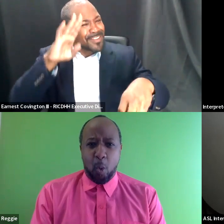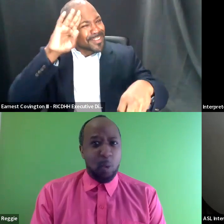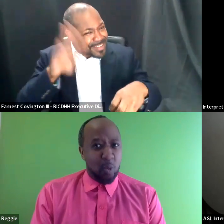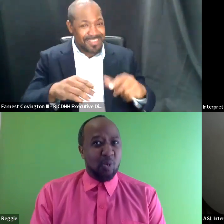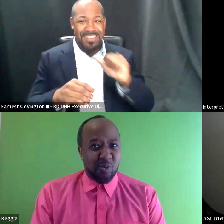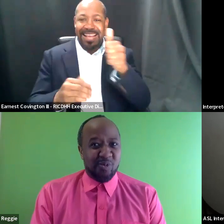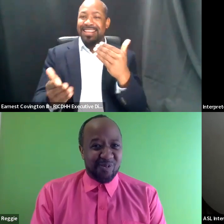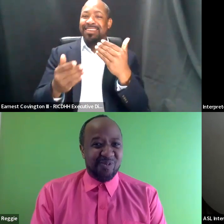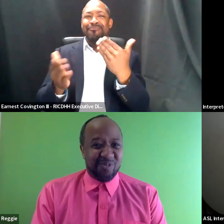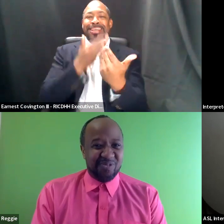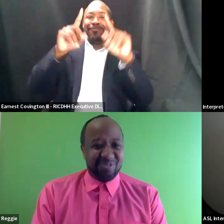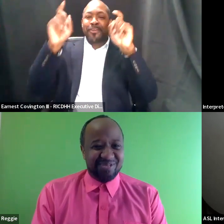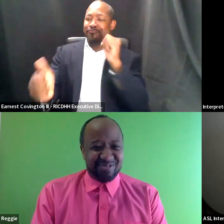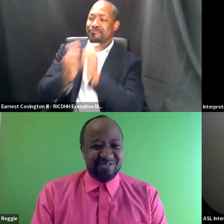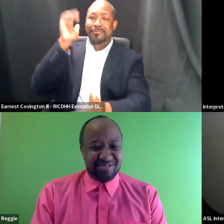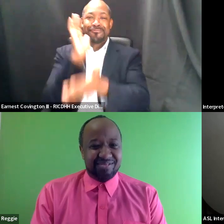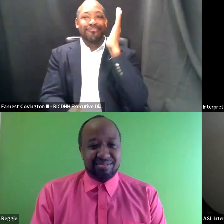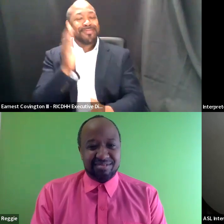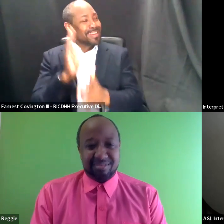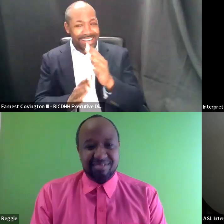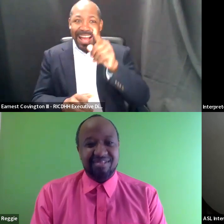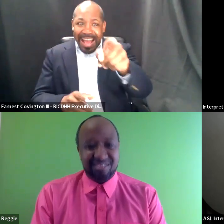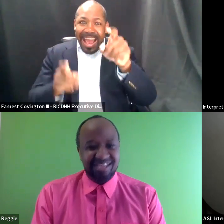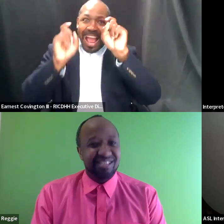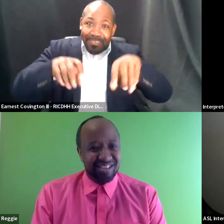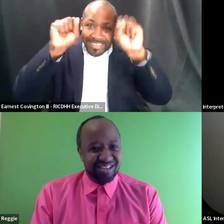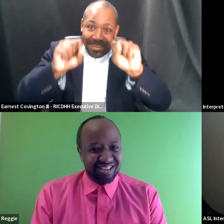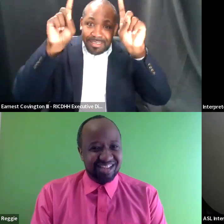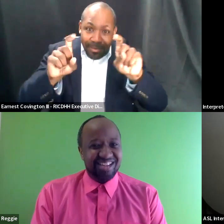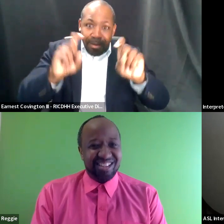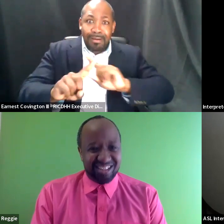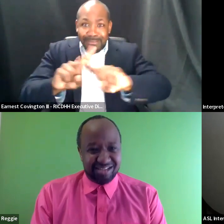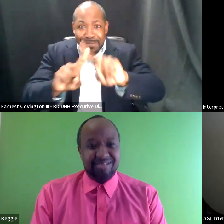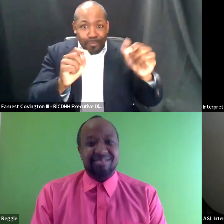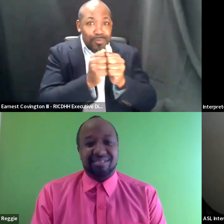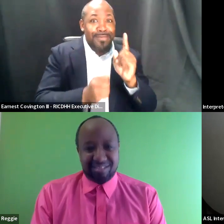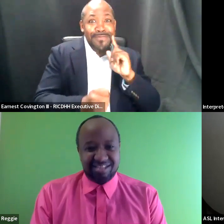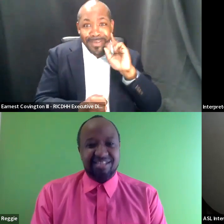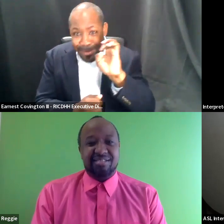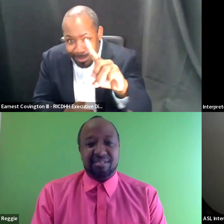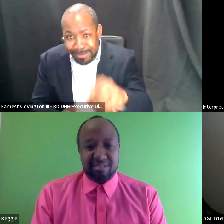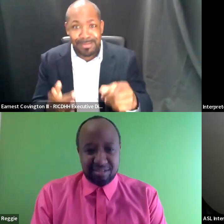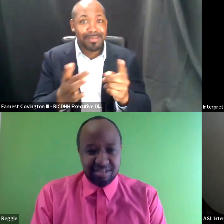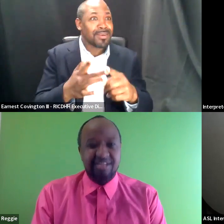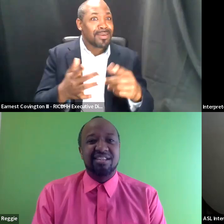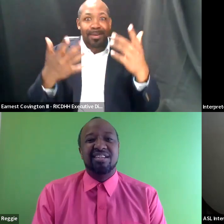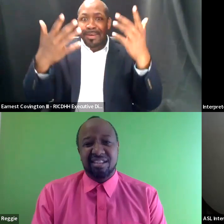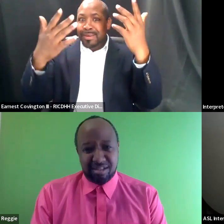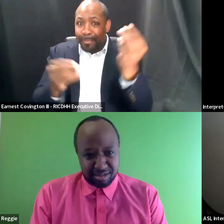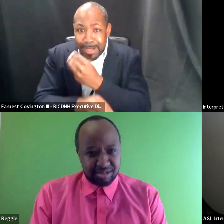that, right? Trying to pass those certification tests. And they're not an easy test for anyone to pass, but you actually have to really apply